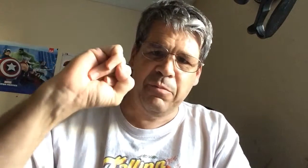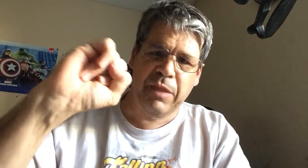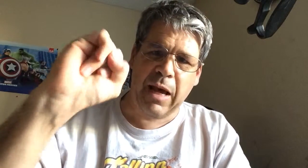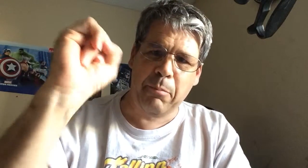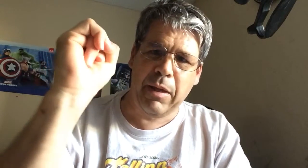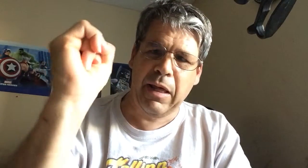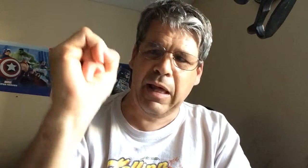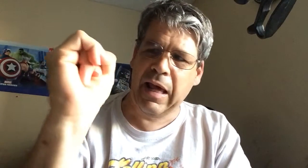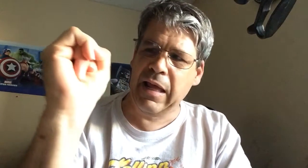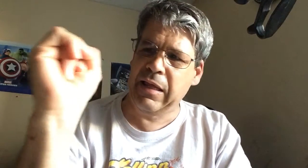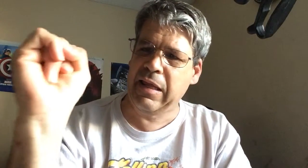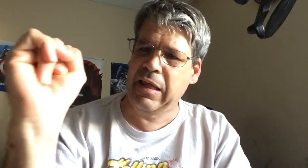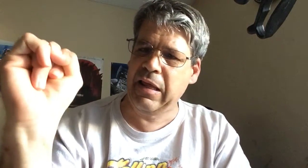and up. X.